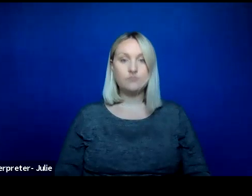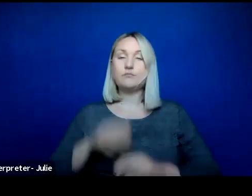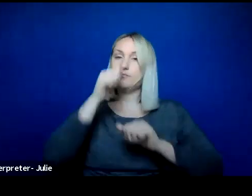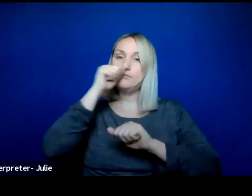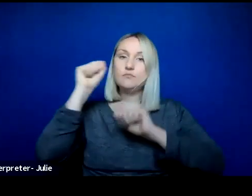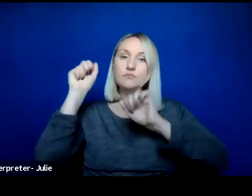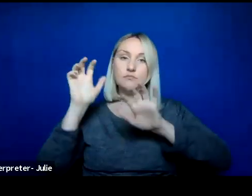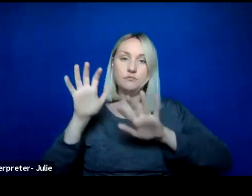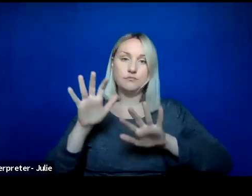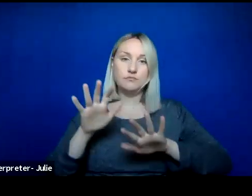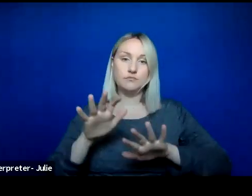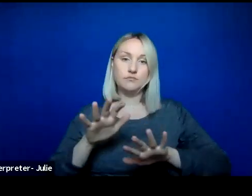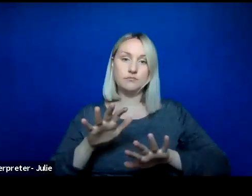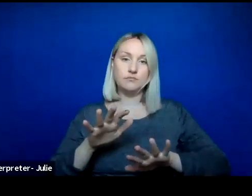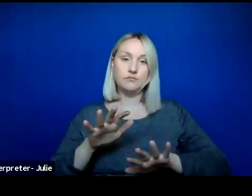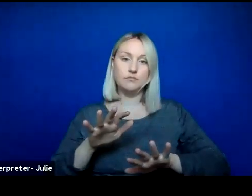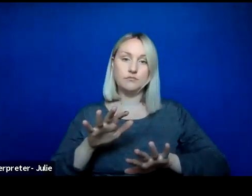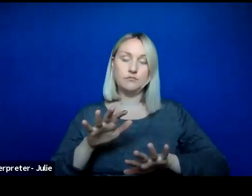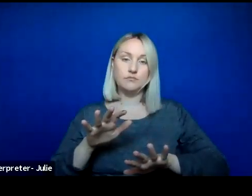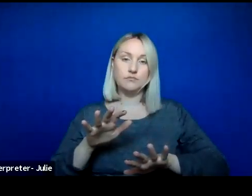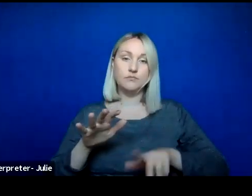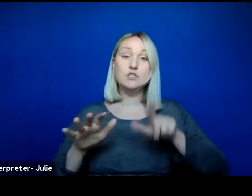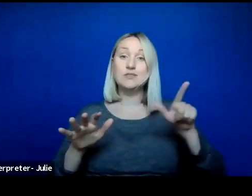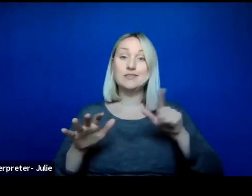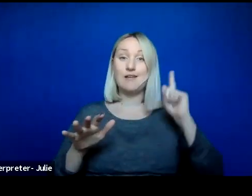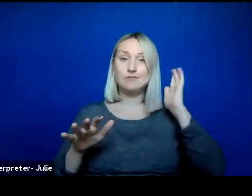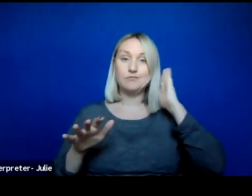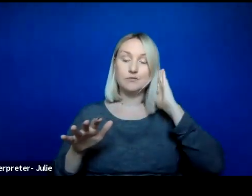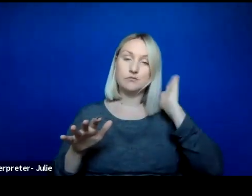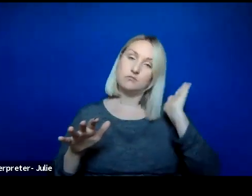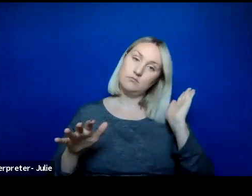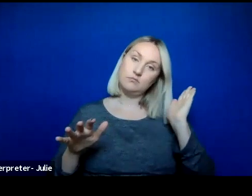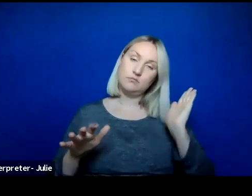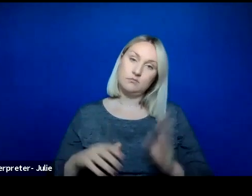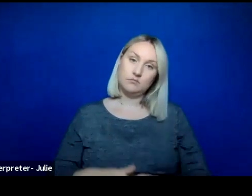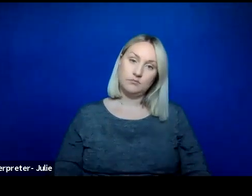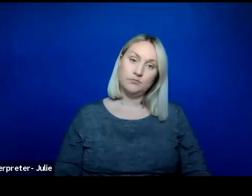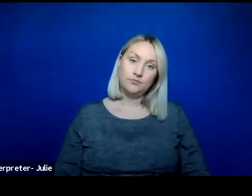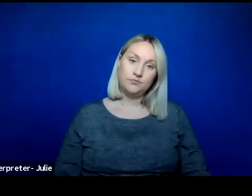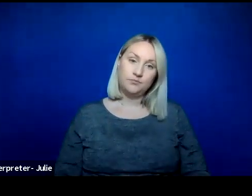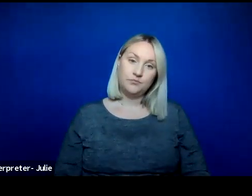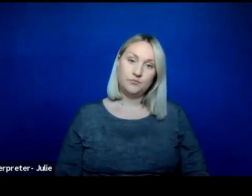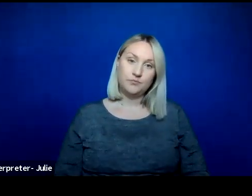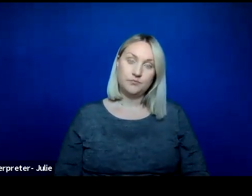Exhale, squeeze your left ear towards your left shoulder.